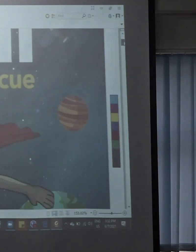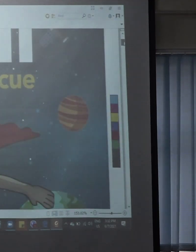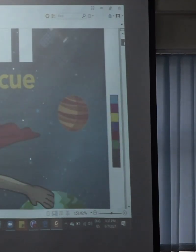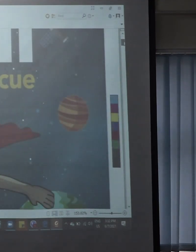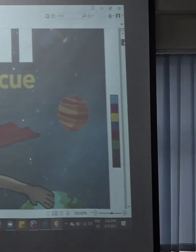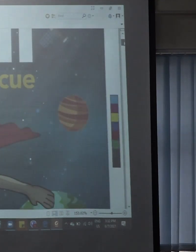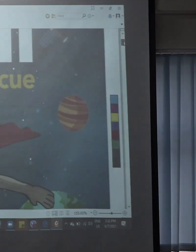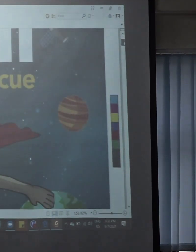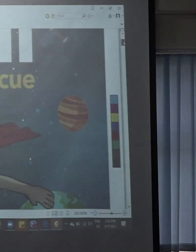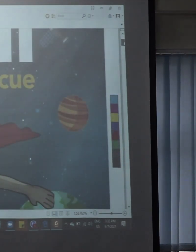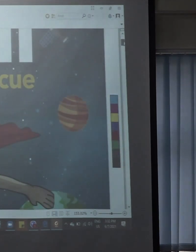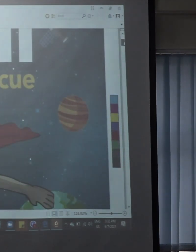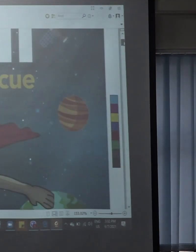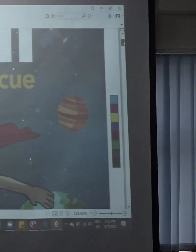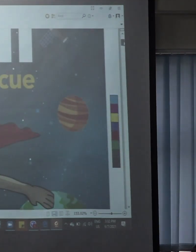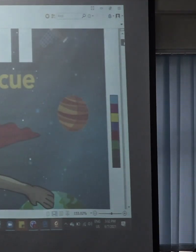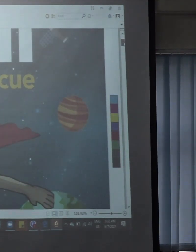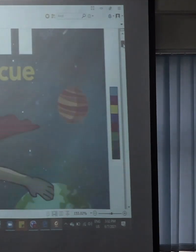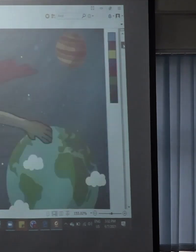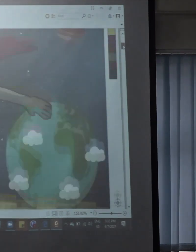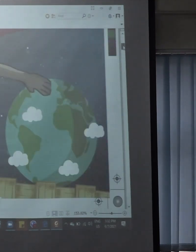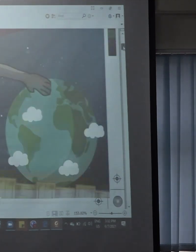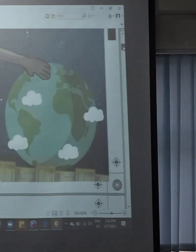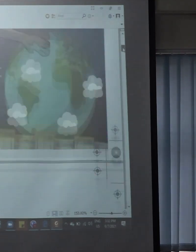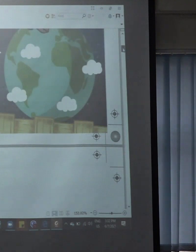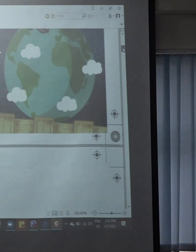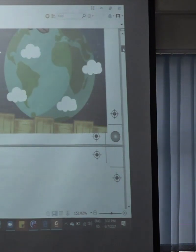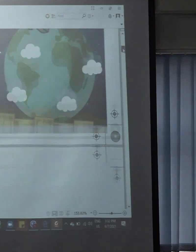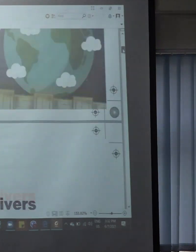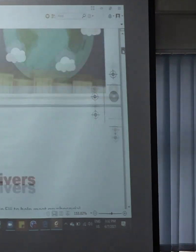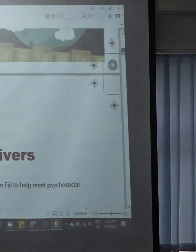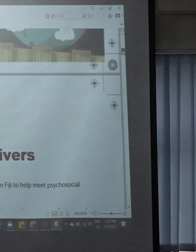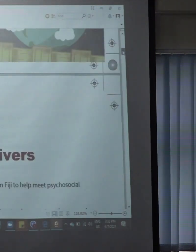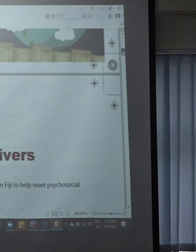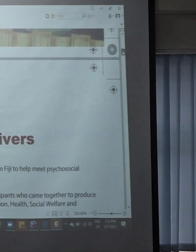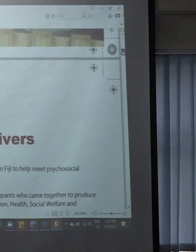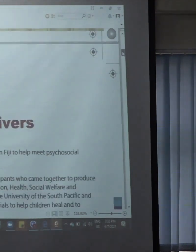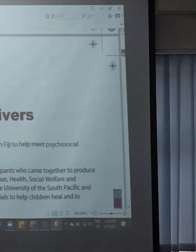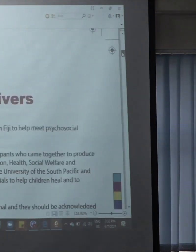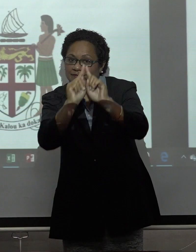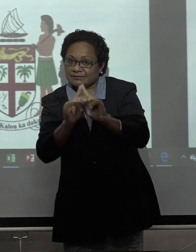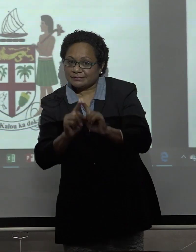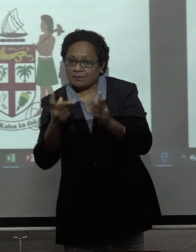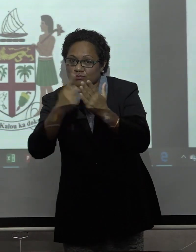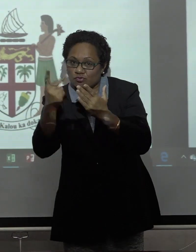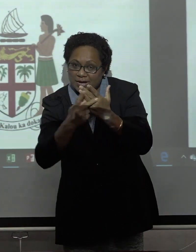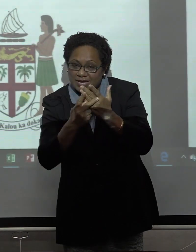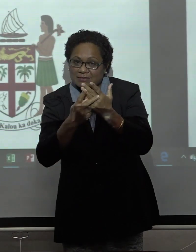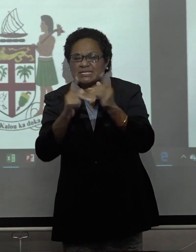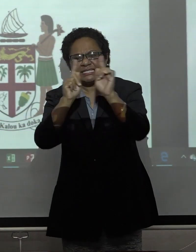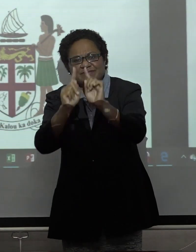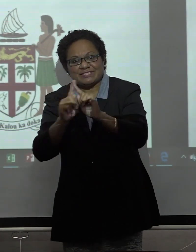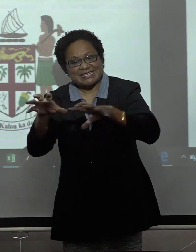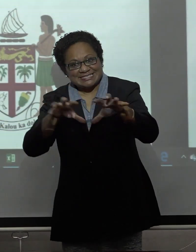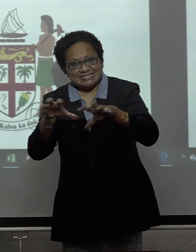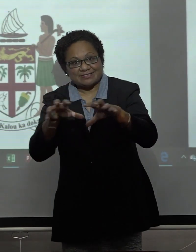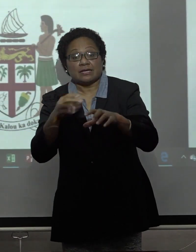the resources, and please take some time out to fill the questionnaire that is